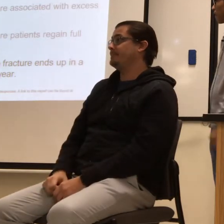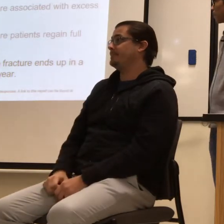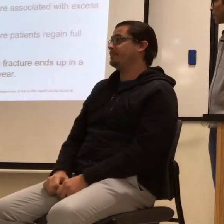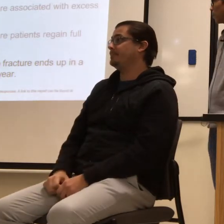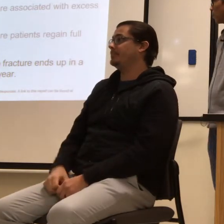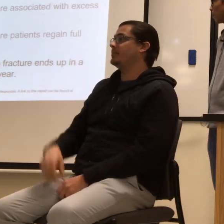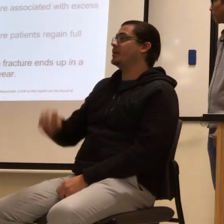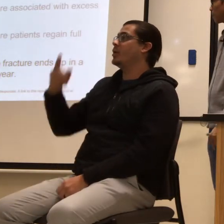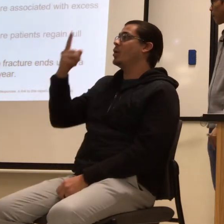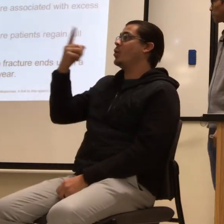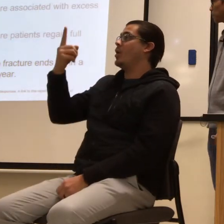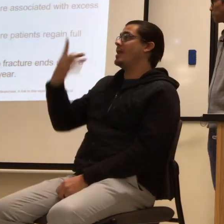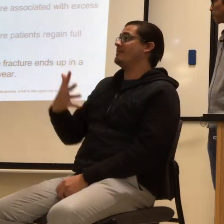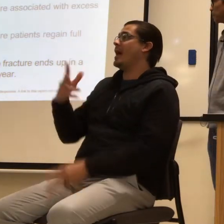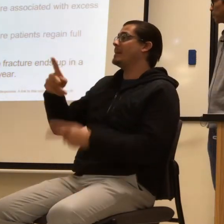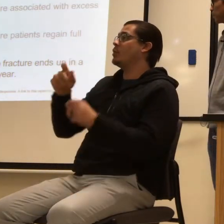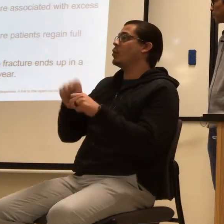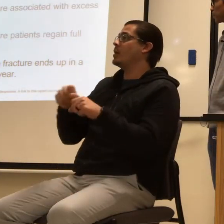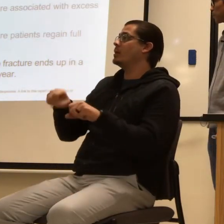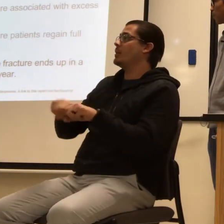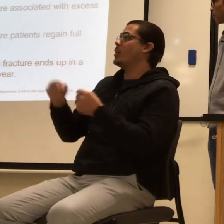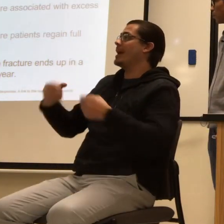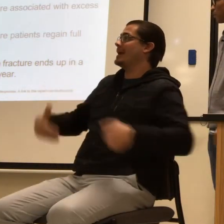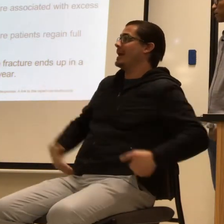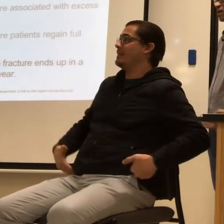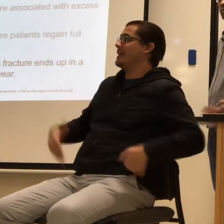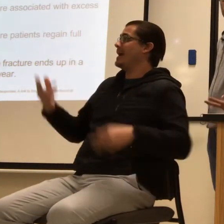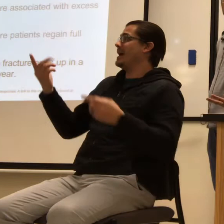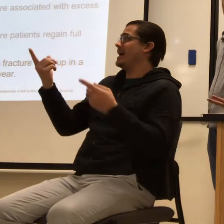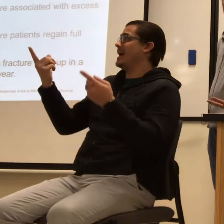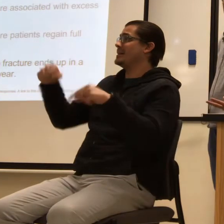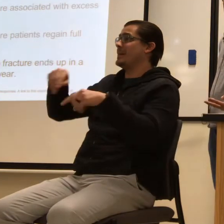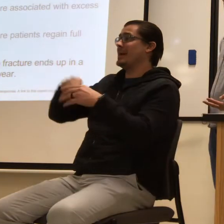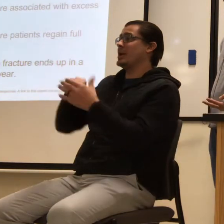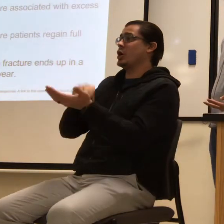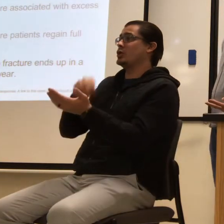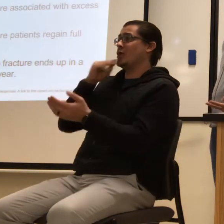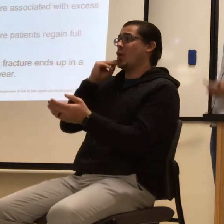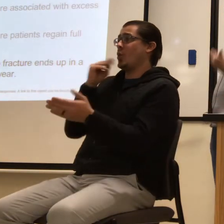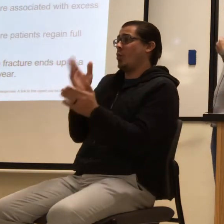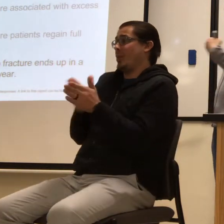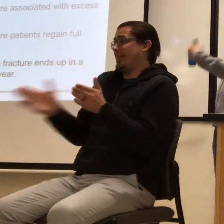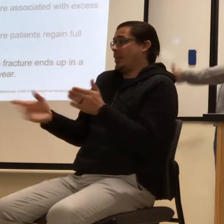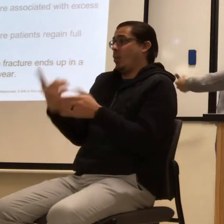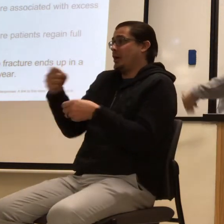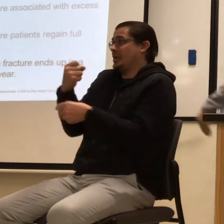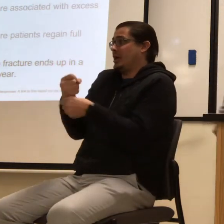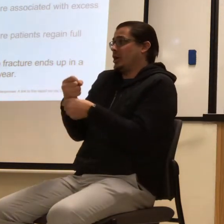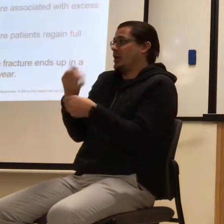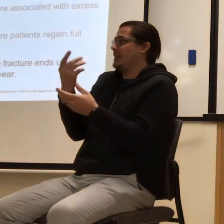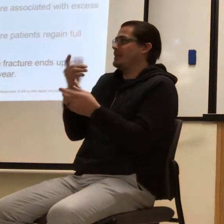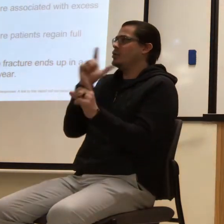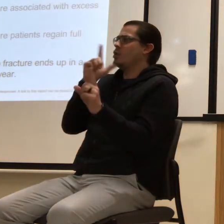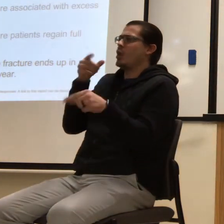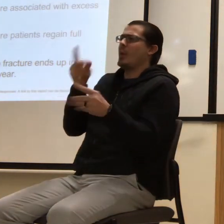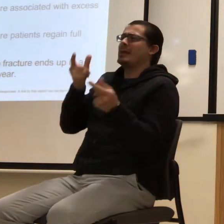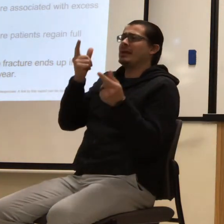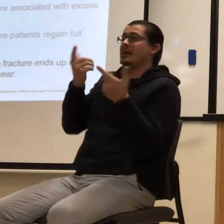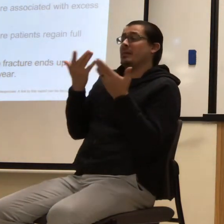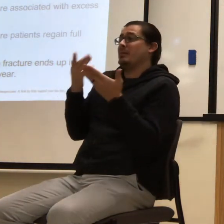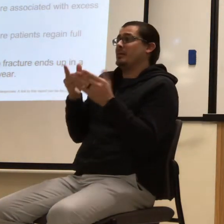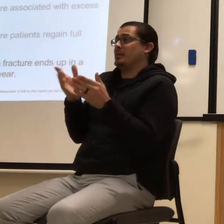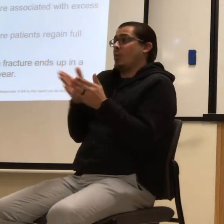1 in 5 people with a hip fracture ends up in a nursing home within a year. Okay, so maybe if you don't go immediately, maybe a year later you